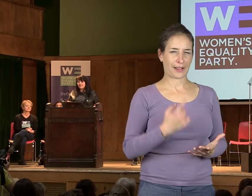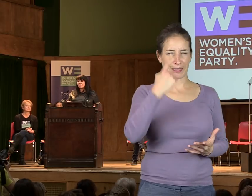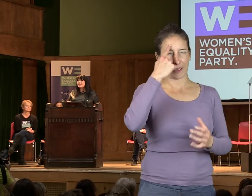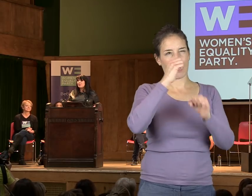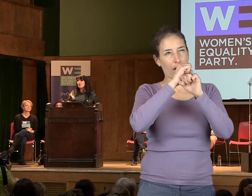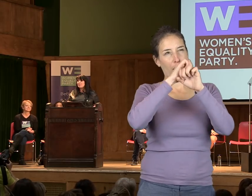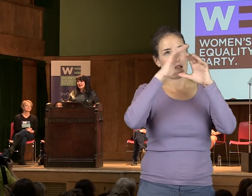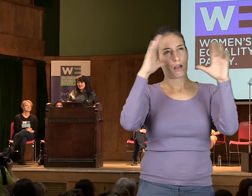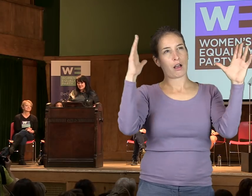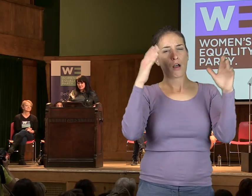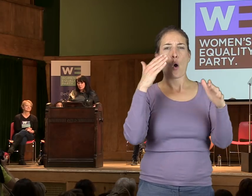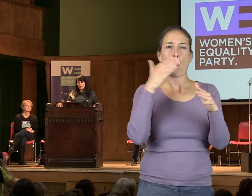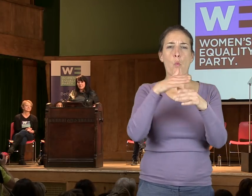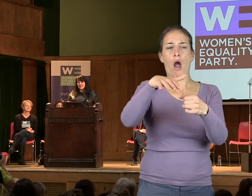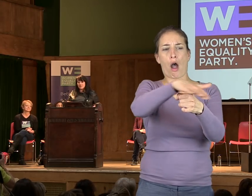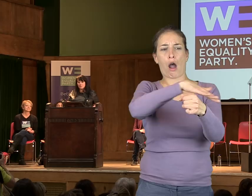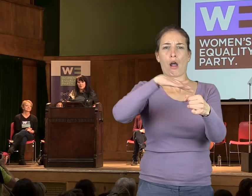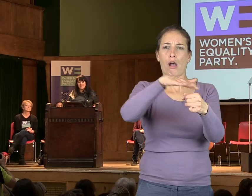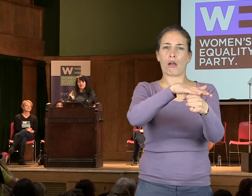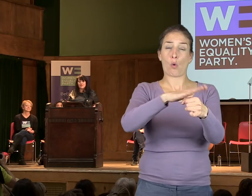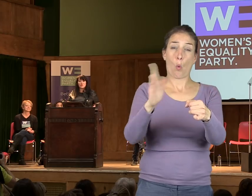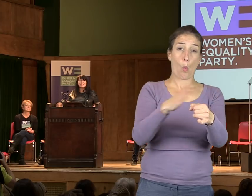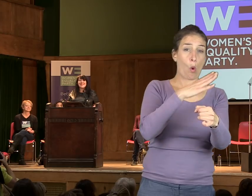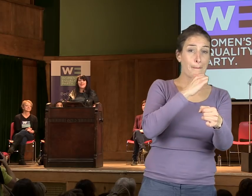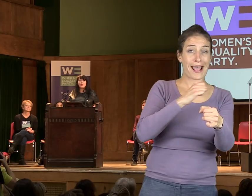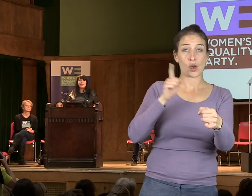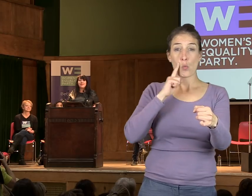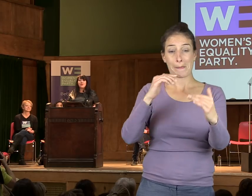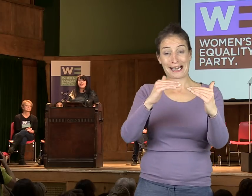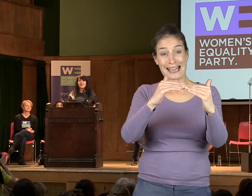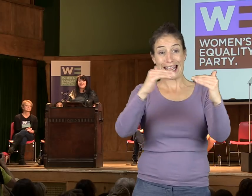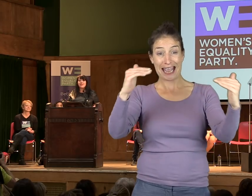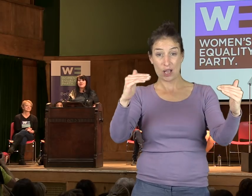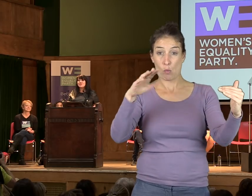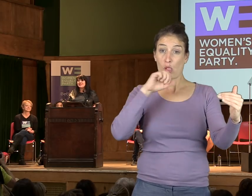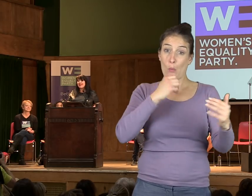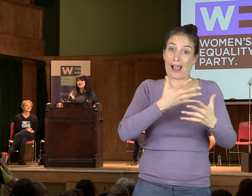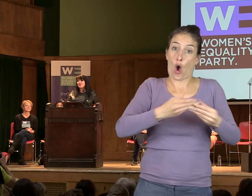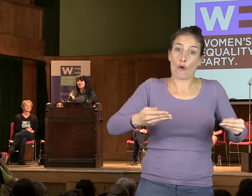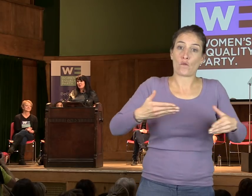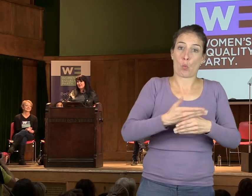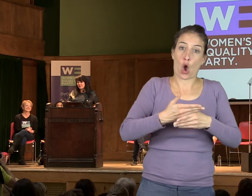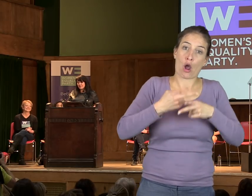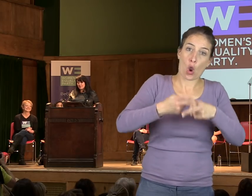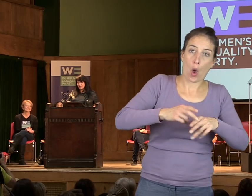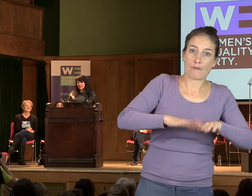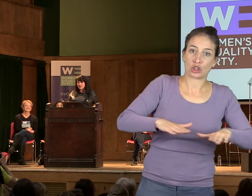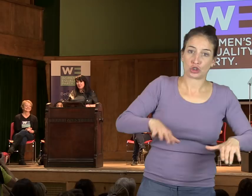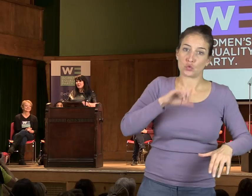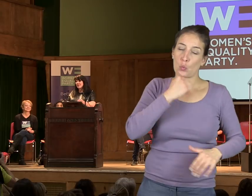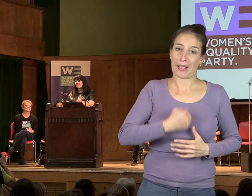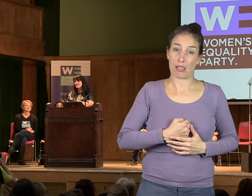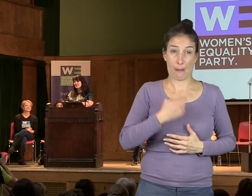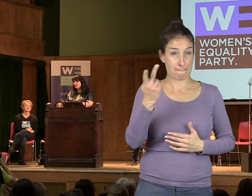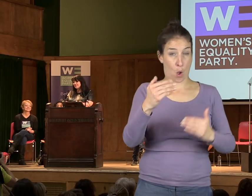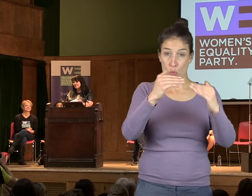Imagine the difference in the workplace when men and women are viewed as equally likely to take time off when they